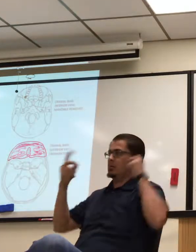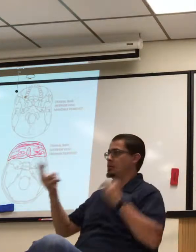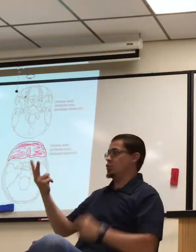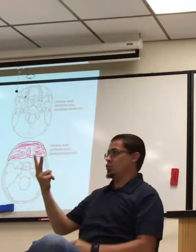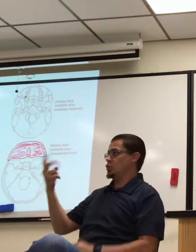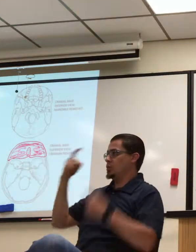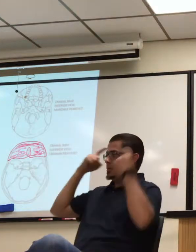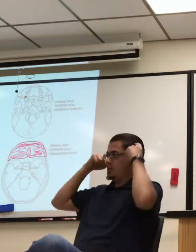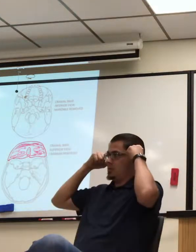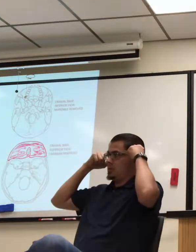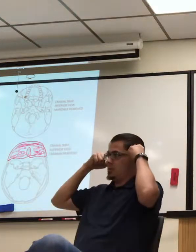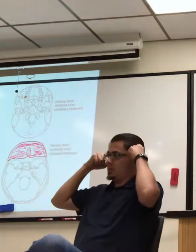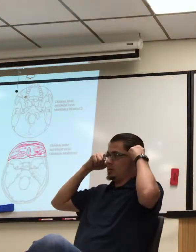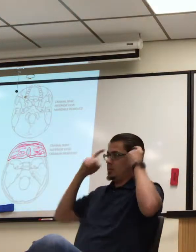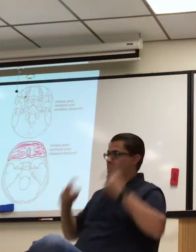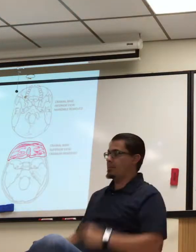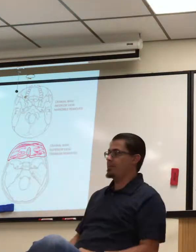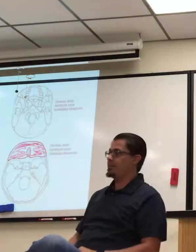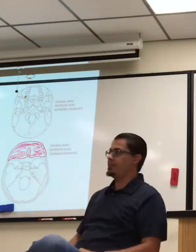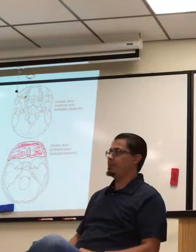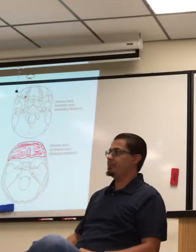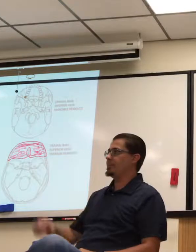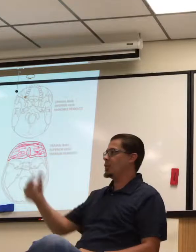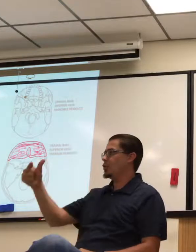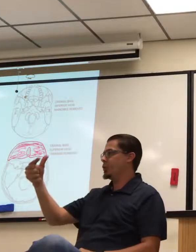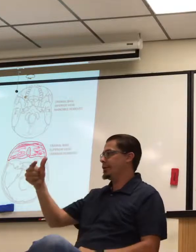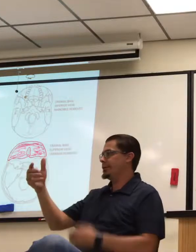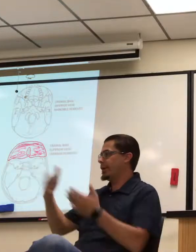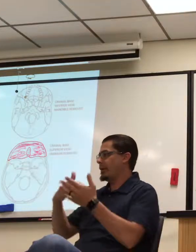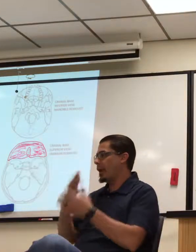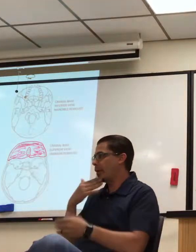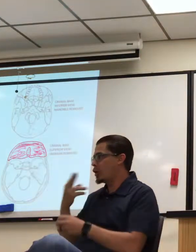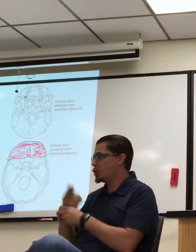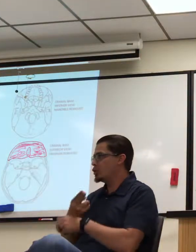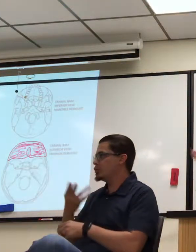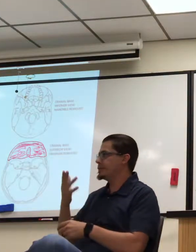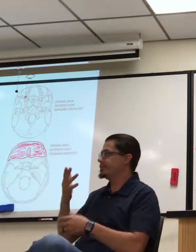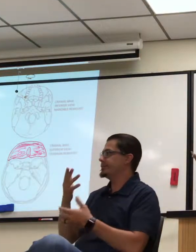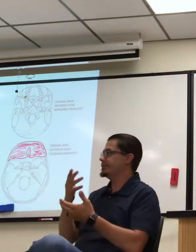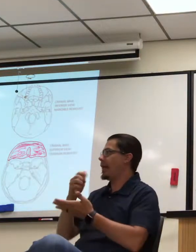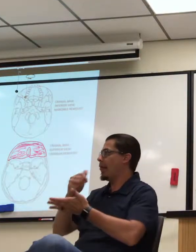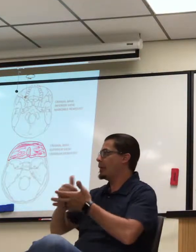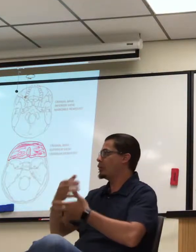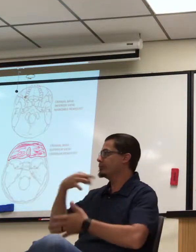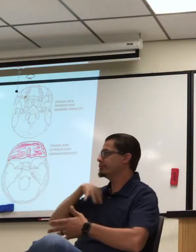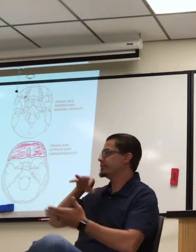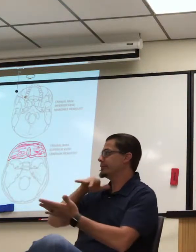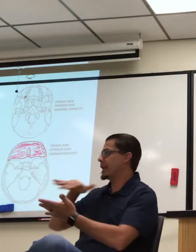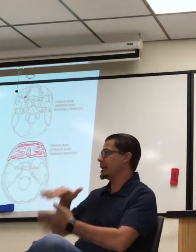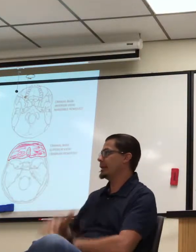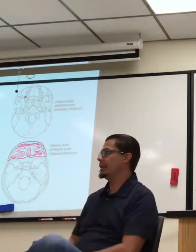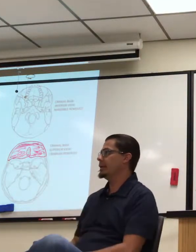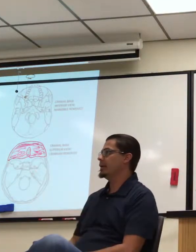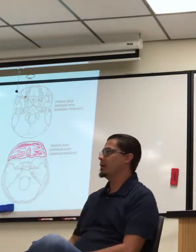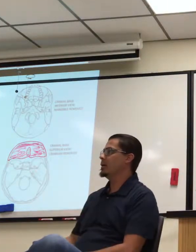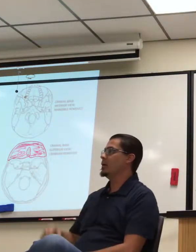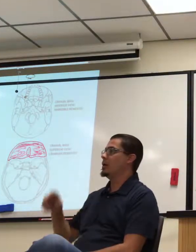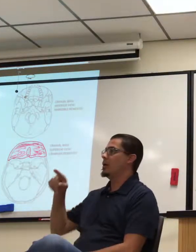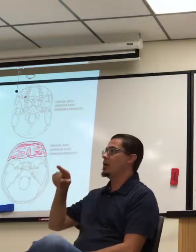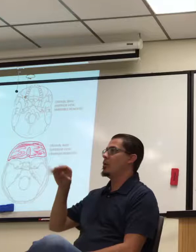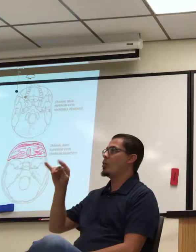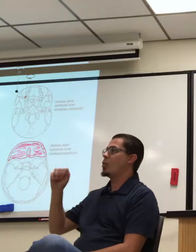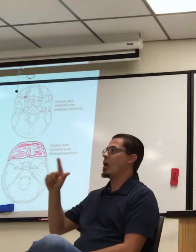Use green for that. Doesn't matter what color you use, right? It's just orienting you to where these bones are. So your parietal bones